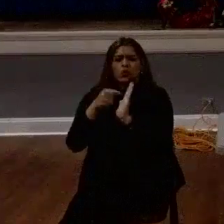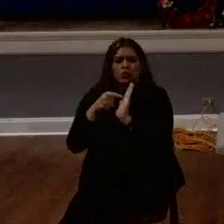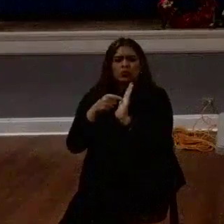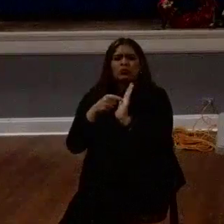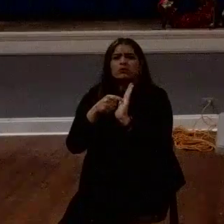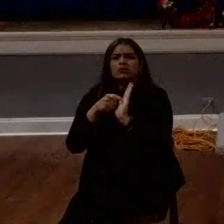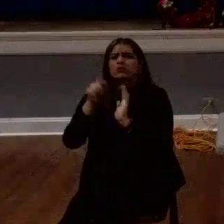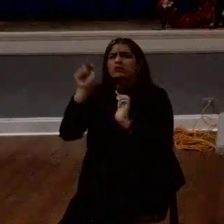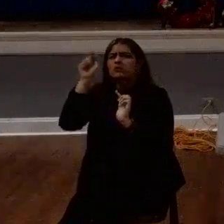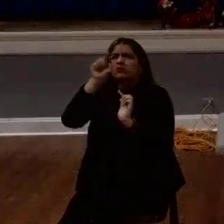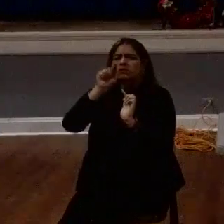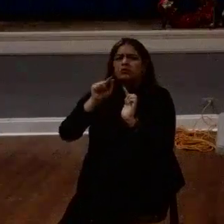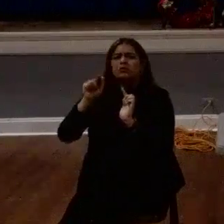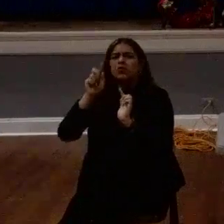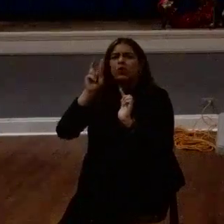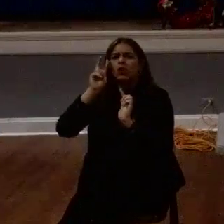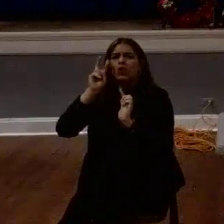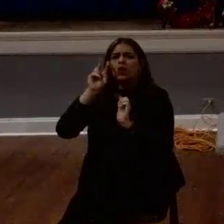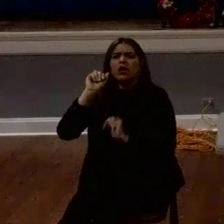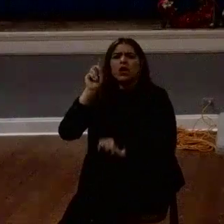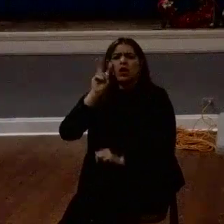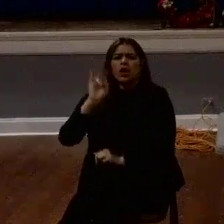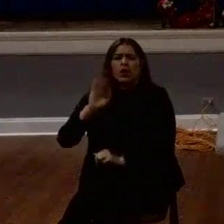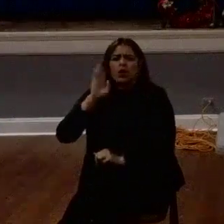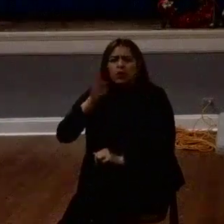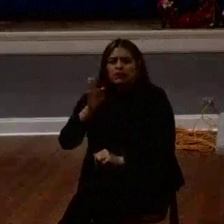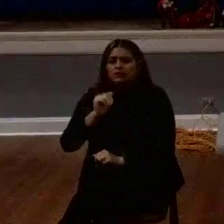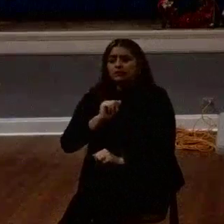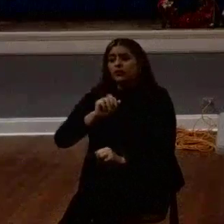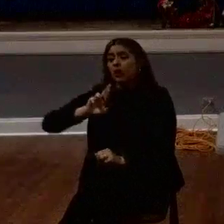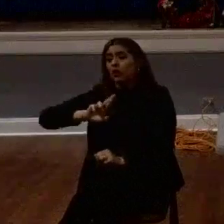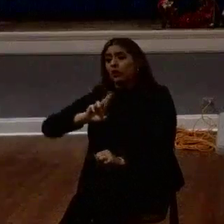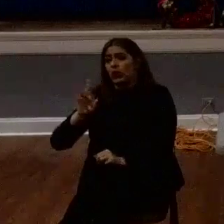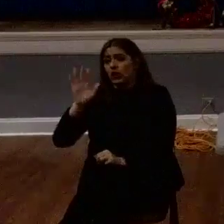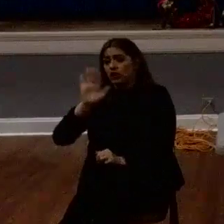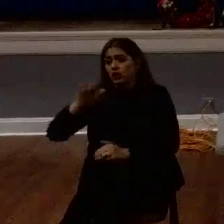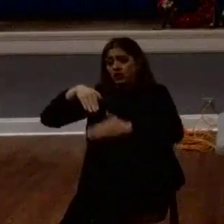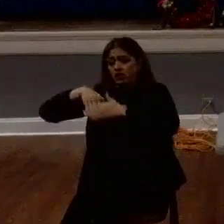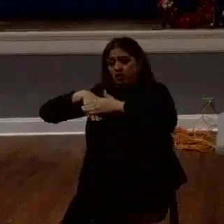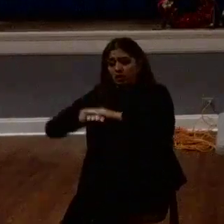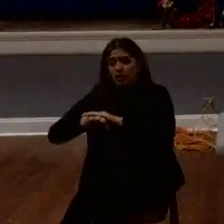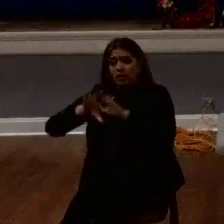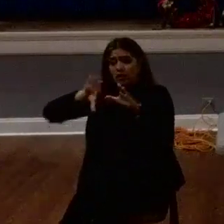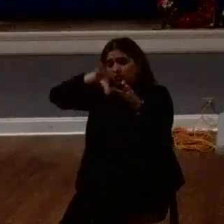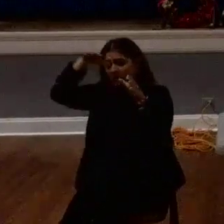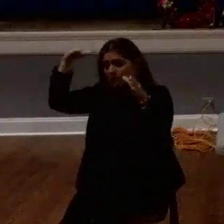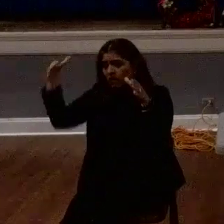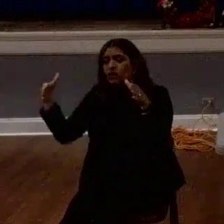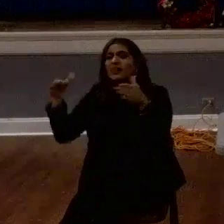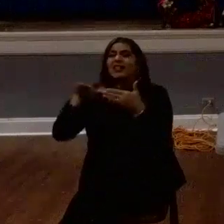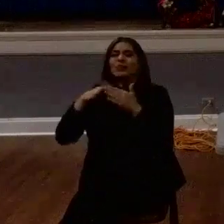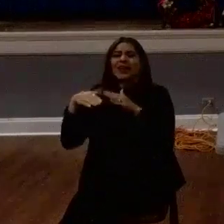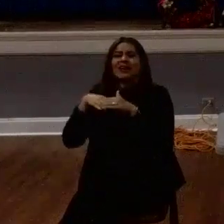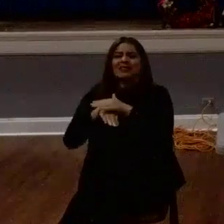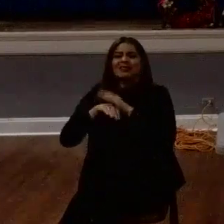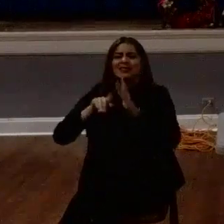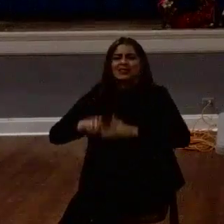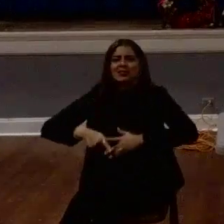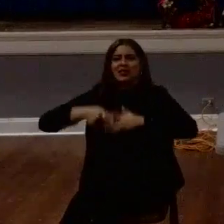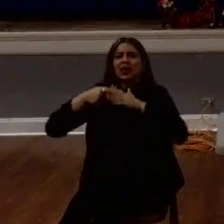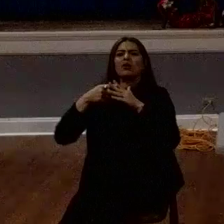may look like in the future. So on the far right, we mentioned the entry plaza as you come in, the community access point, start telling the story